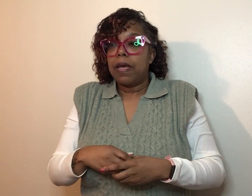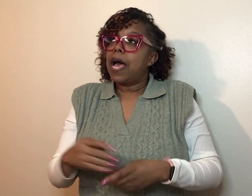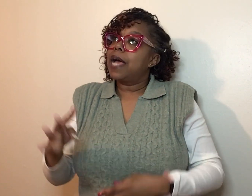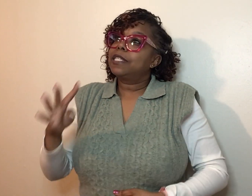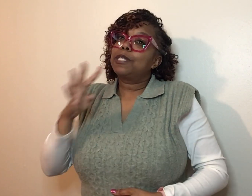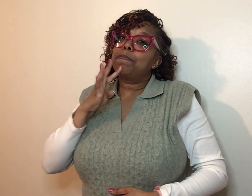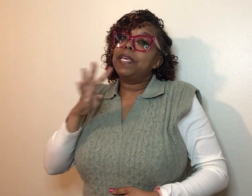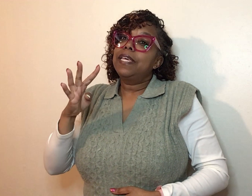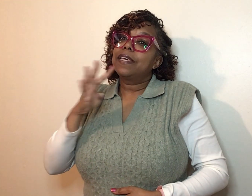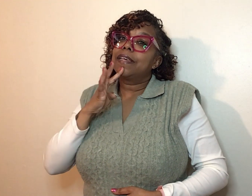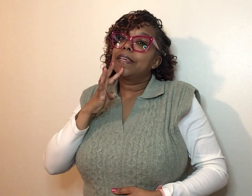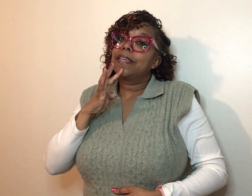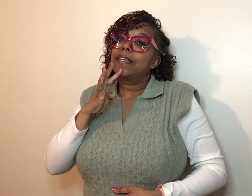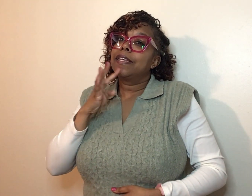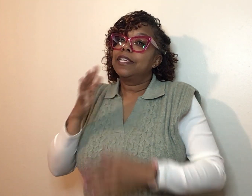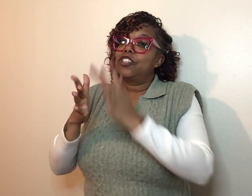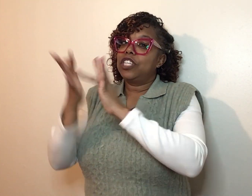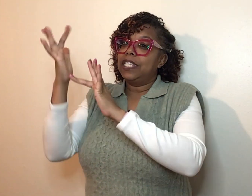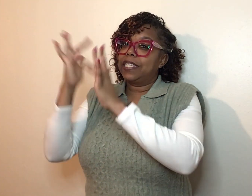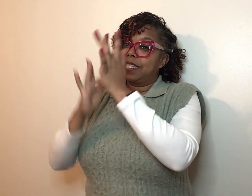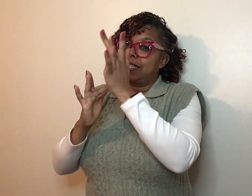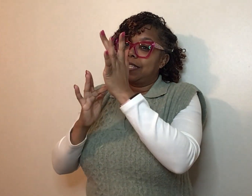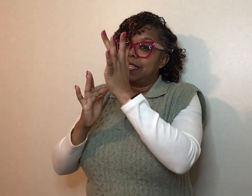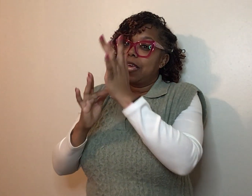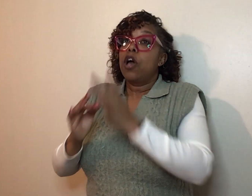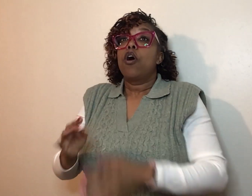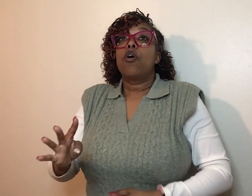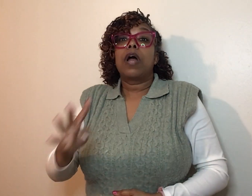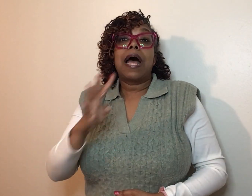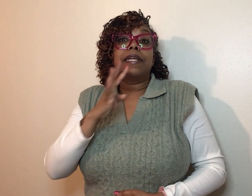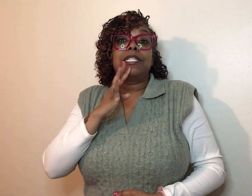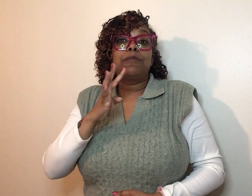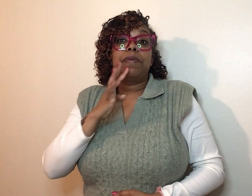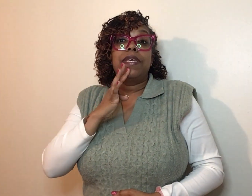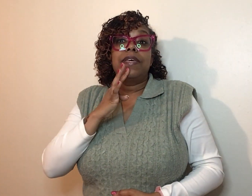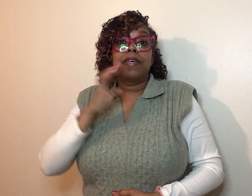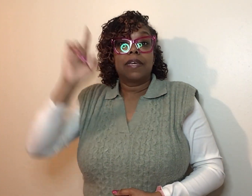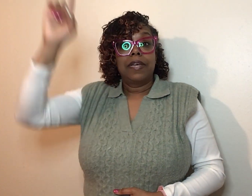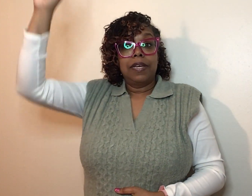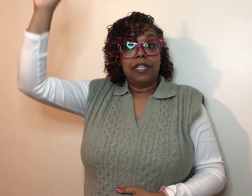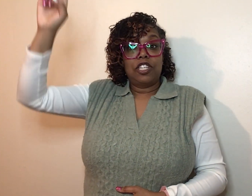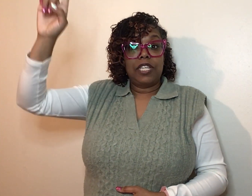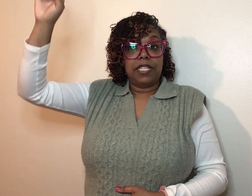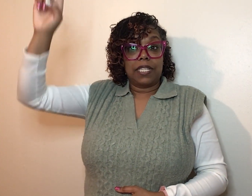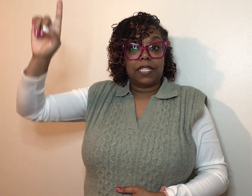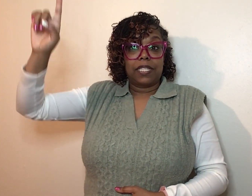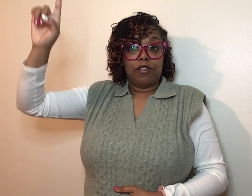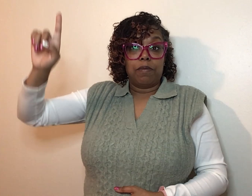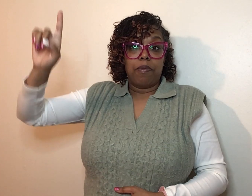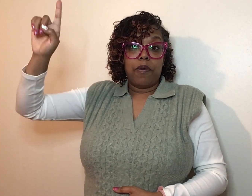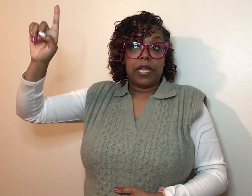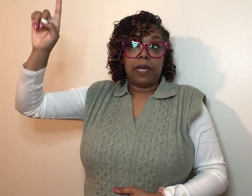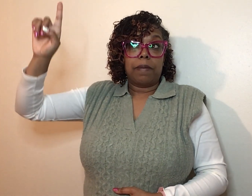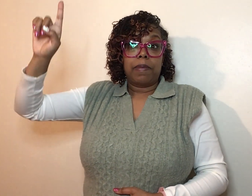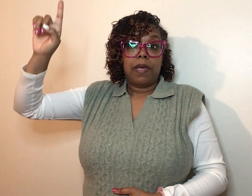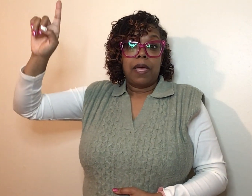I speak Jesus, or I speak Jesus. You can point up.